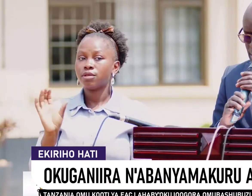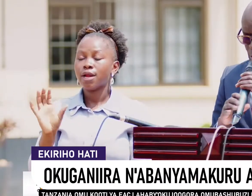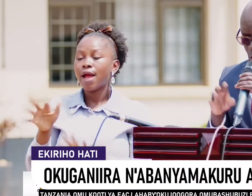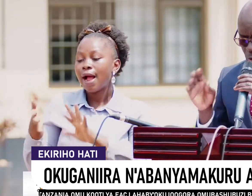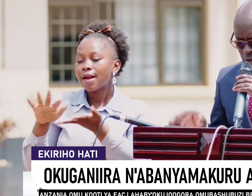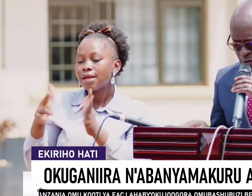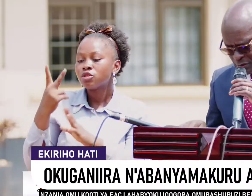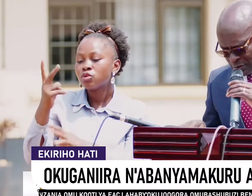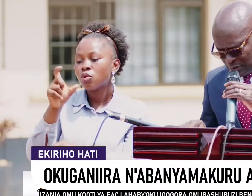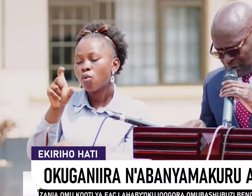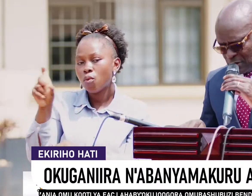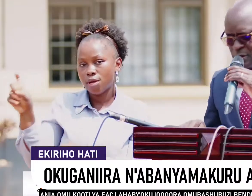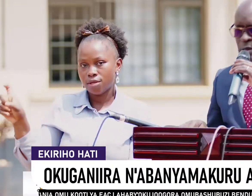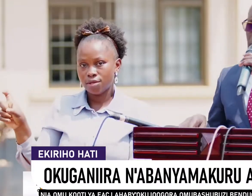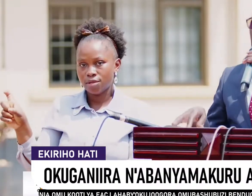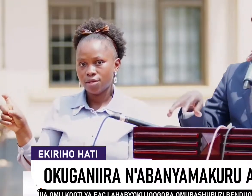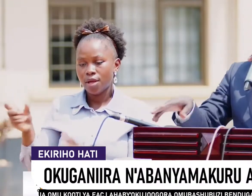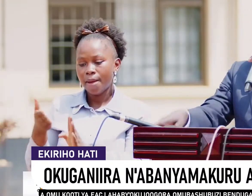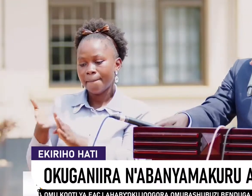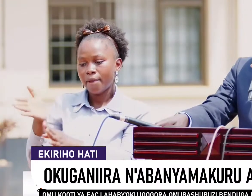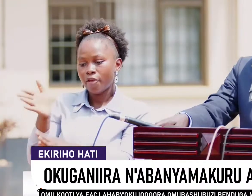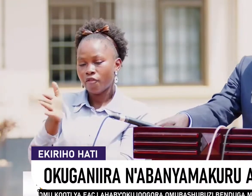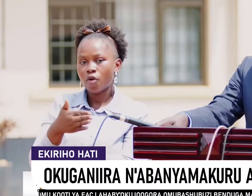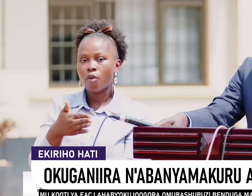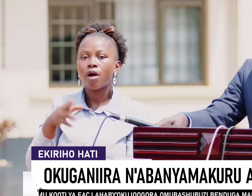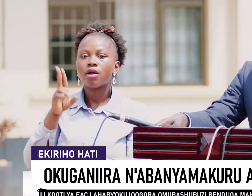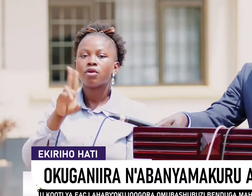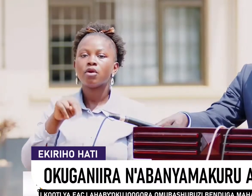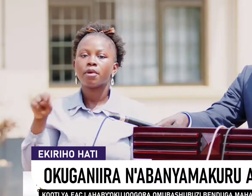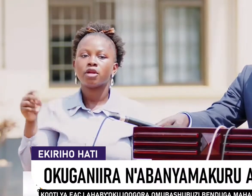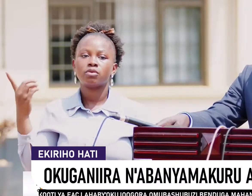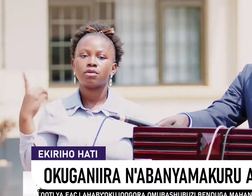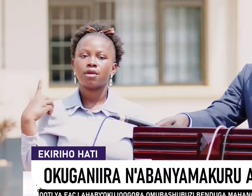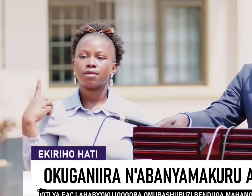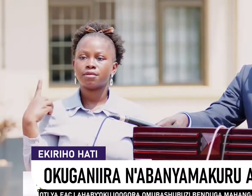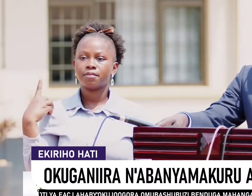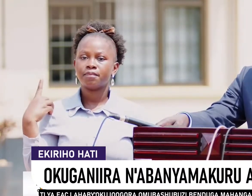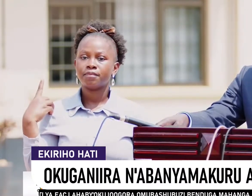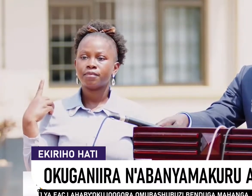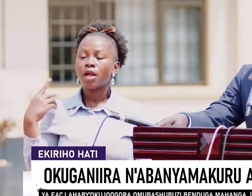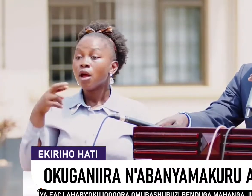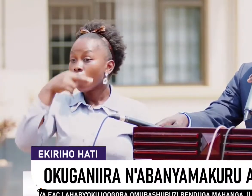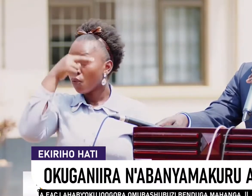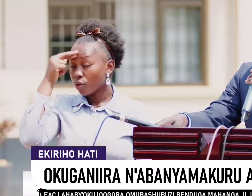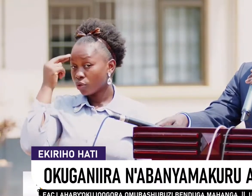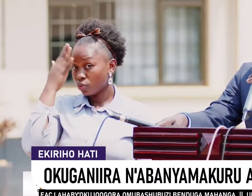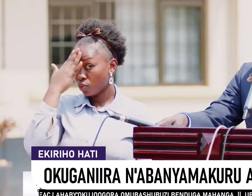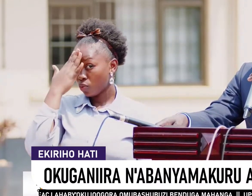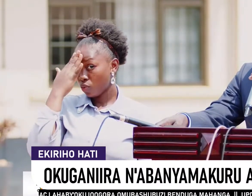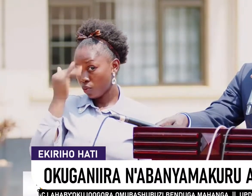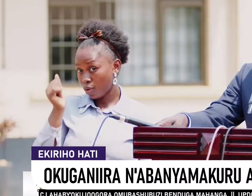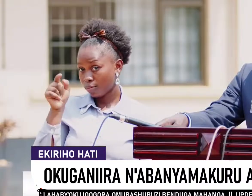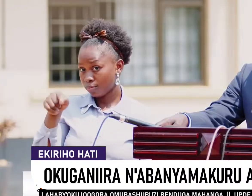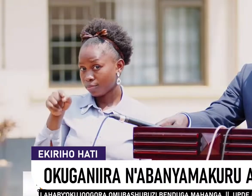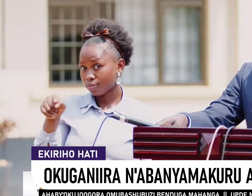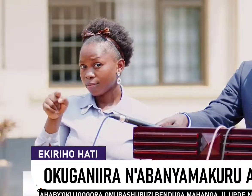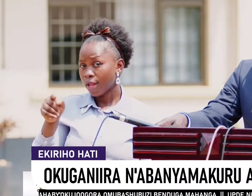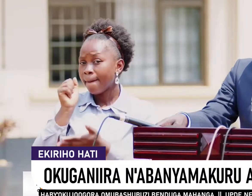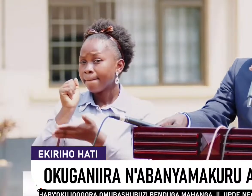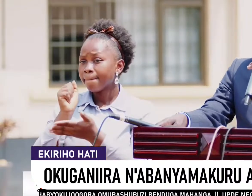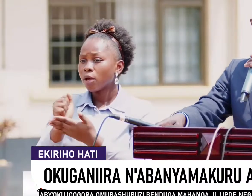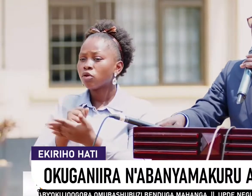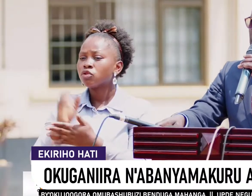at least 2 weeks before the nomination date. The reason for this is that